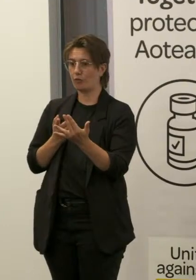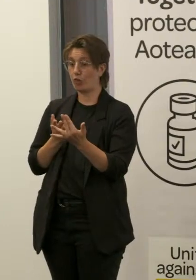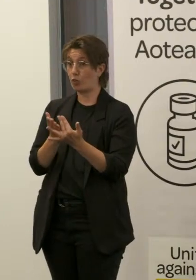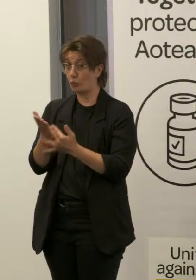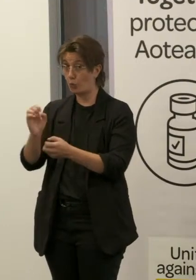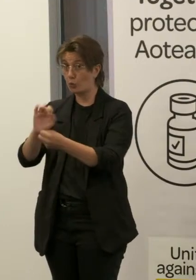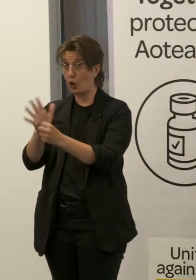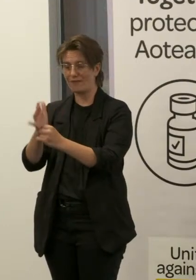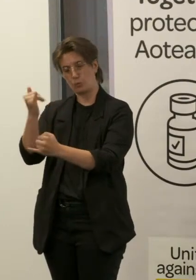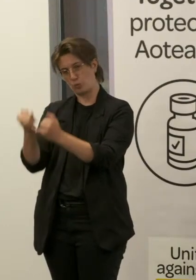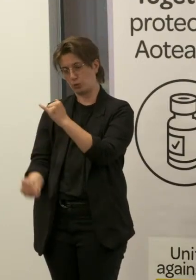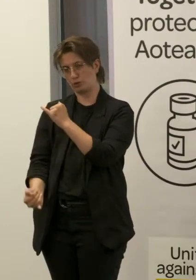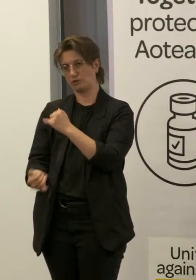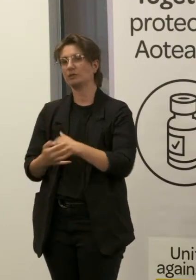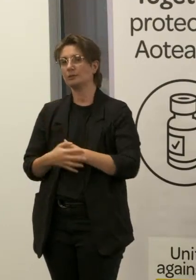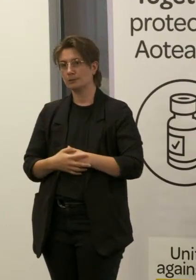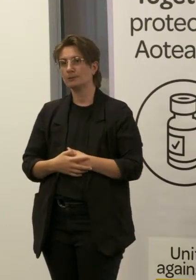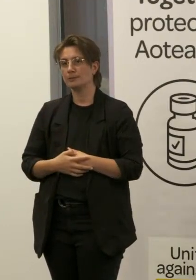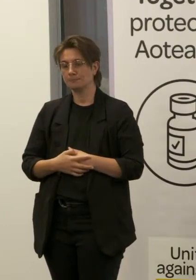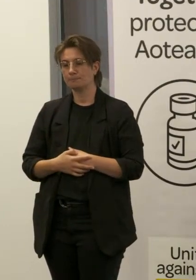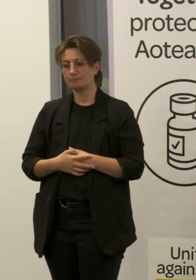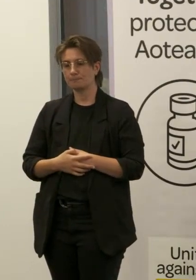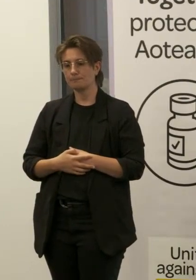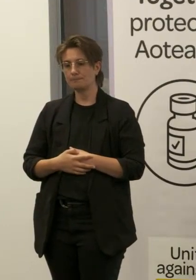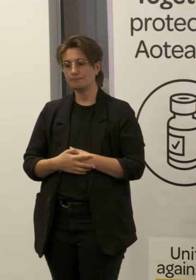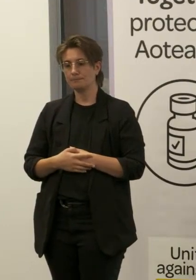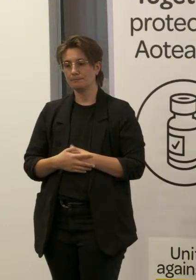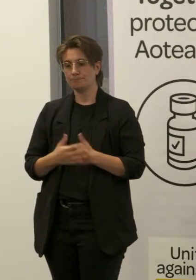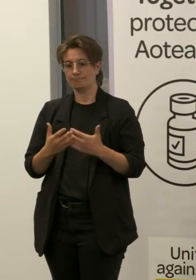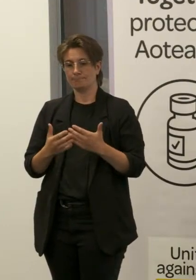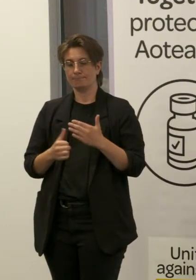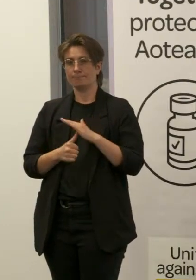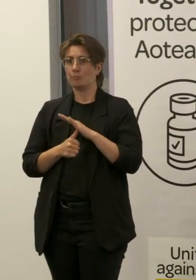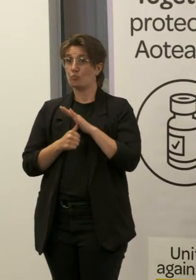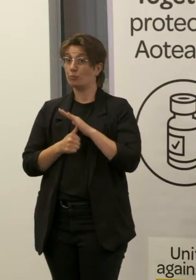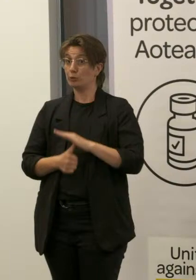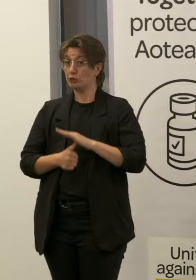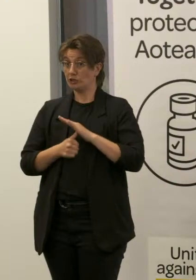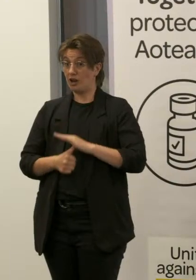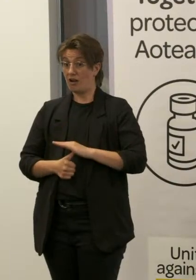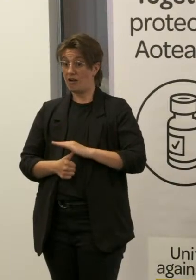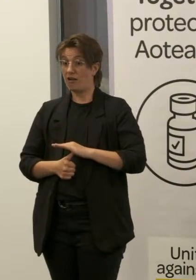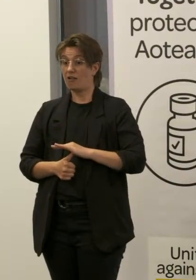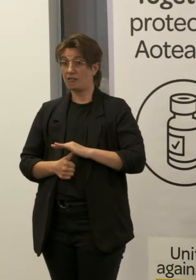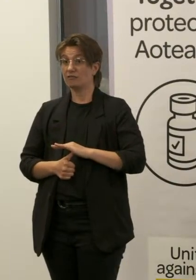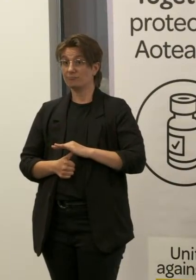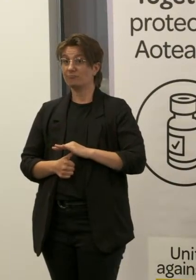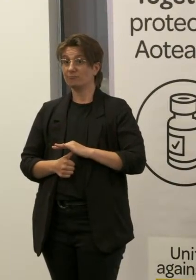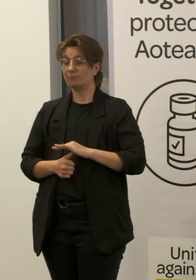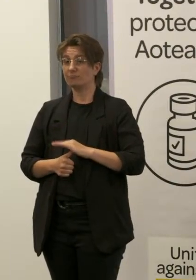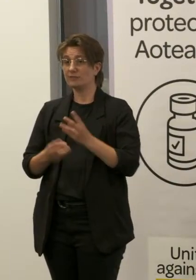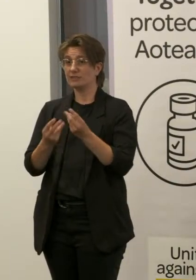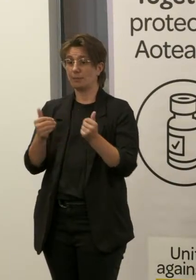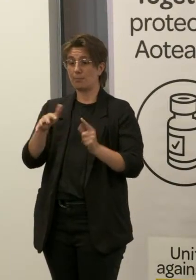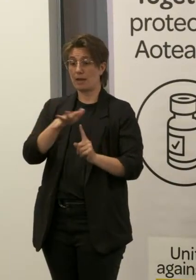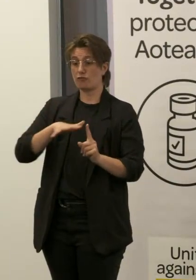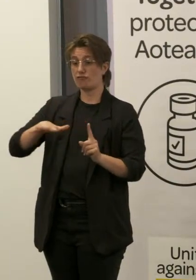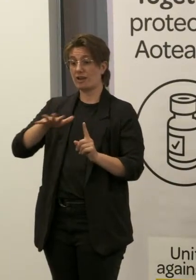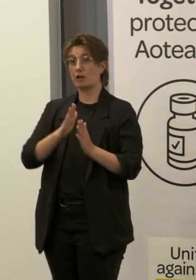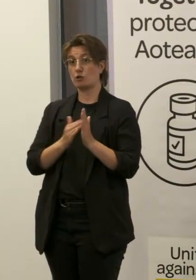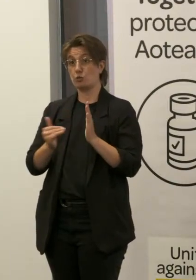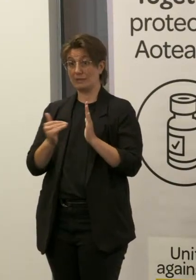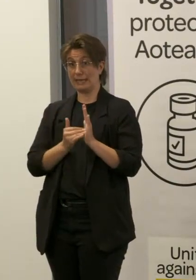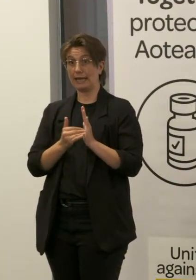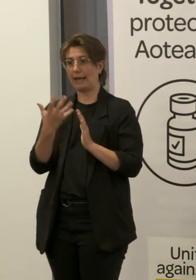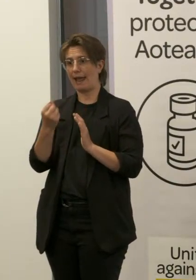Equally, we know that under pressure, there are some times within some regions around the country, not all region has